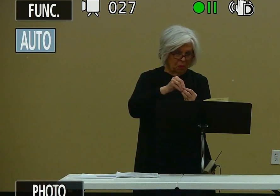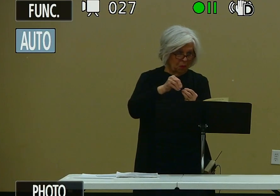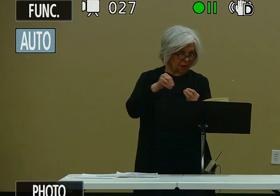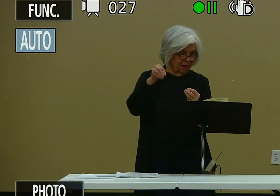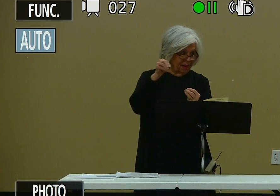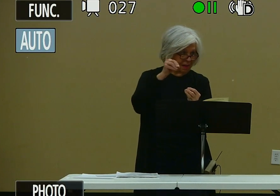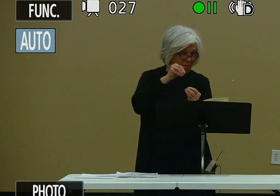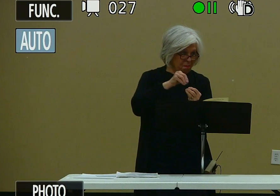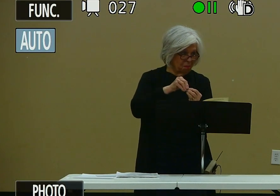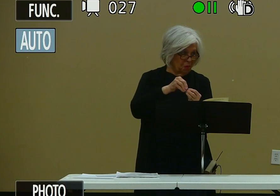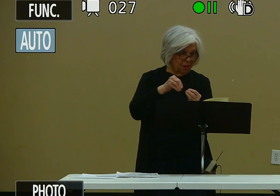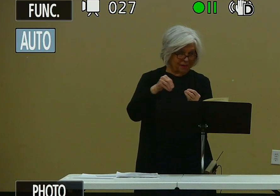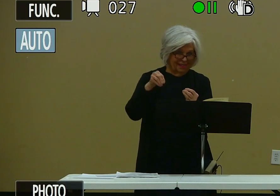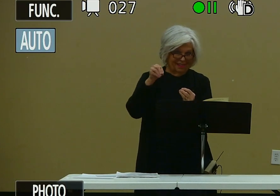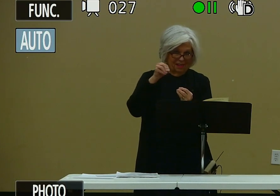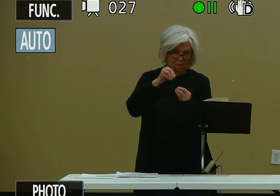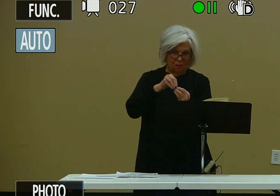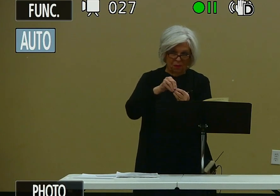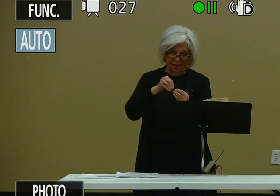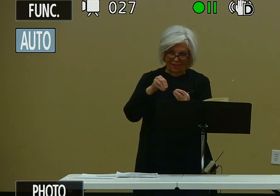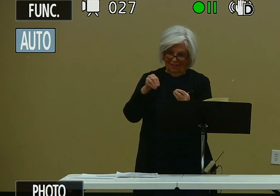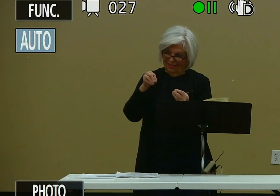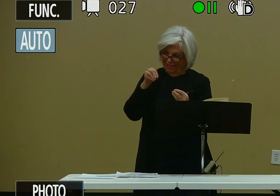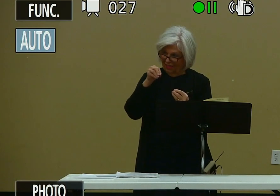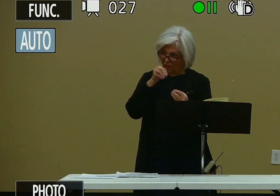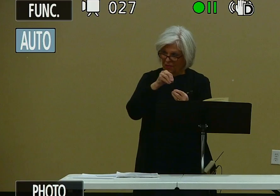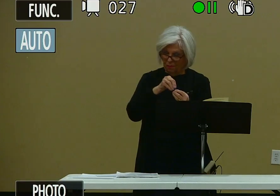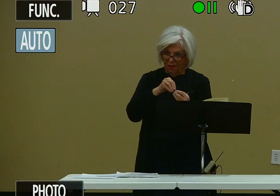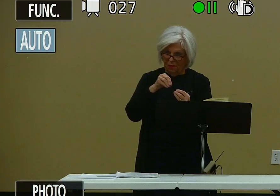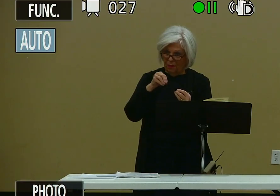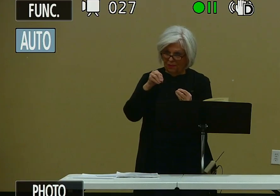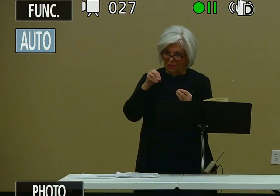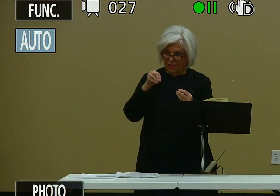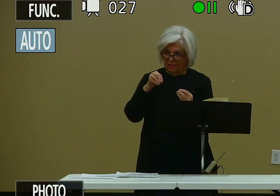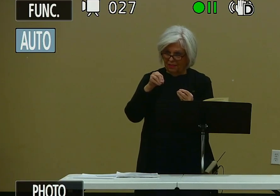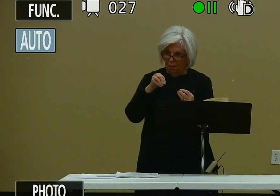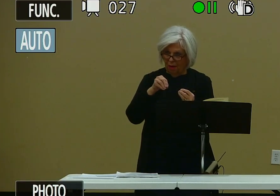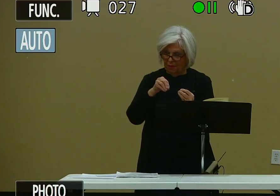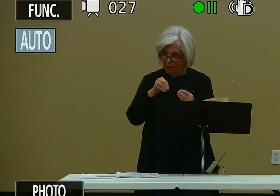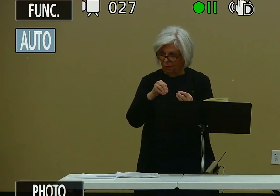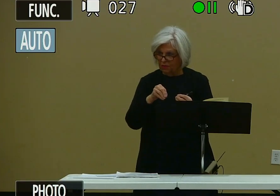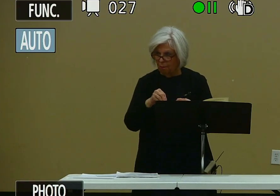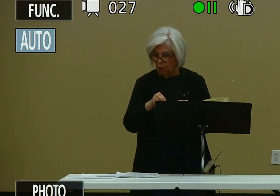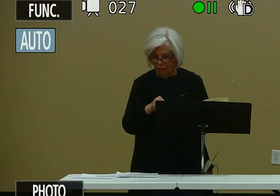More. More. More. They learn that right away so they can tell Mama they want some more.